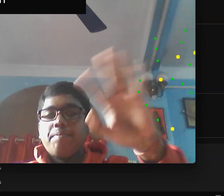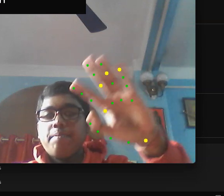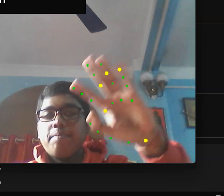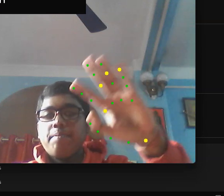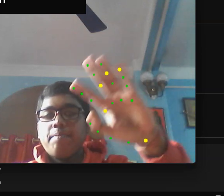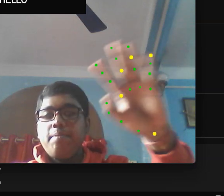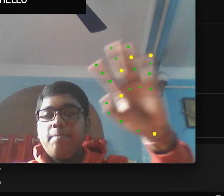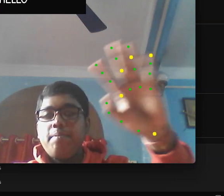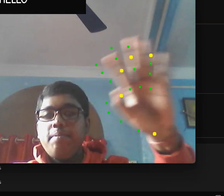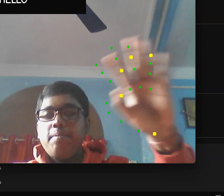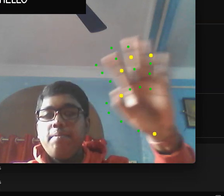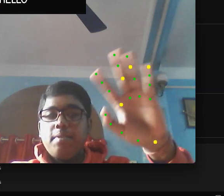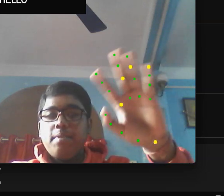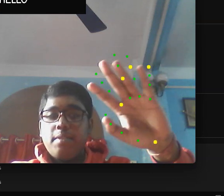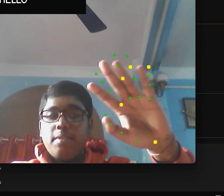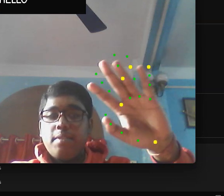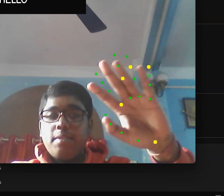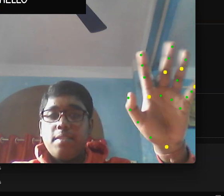And